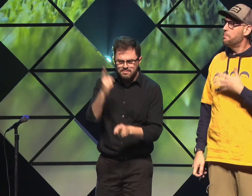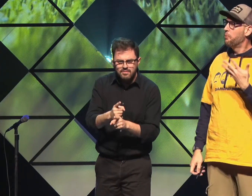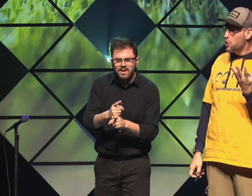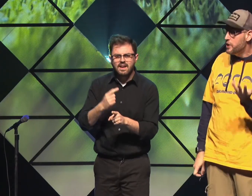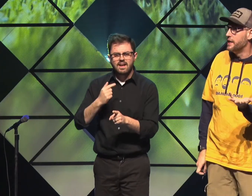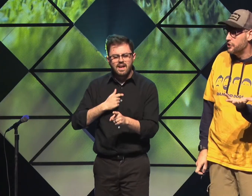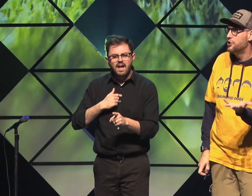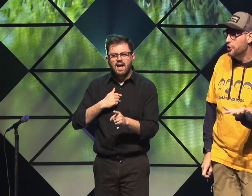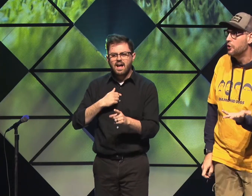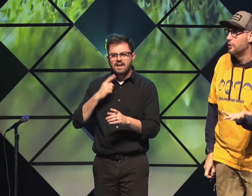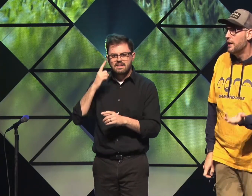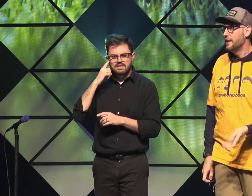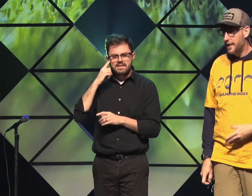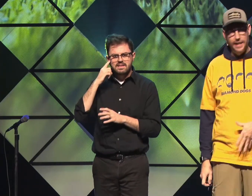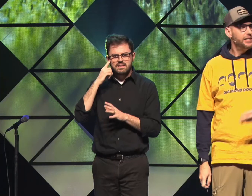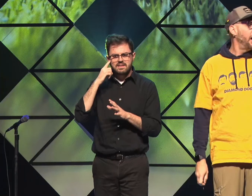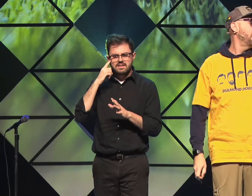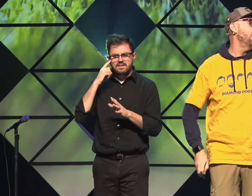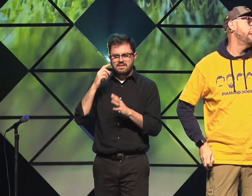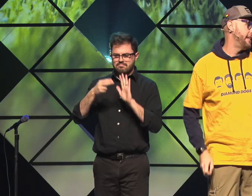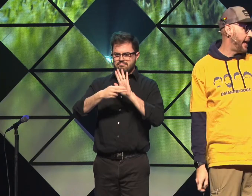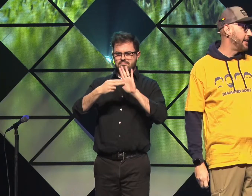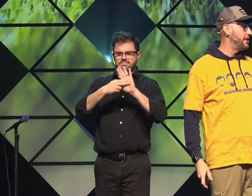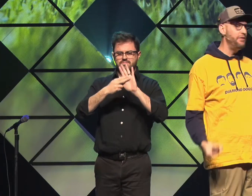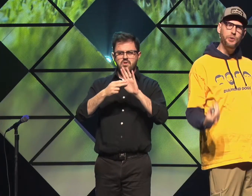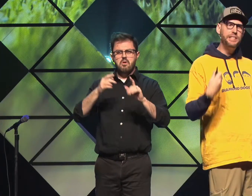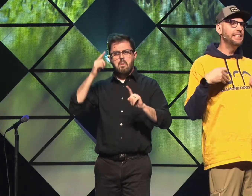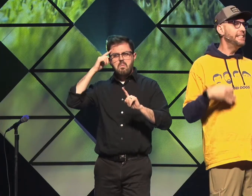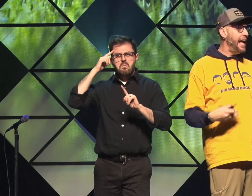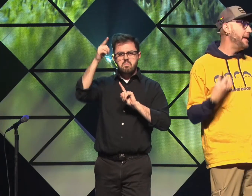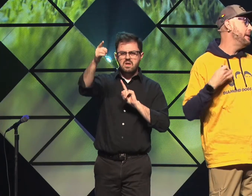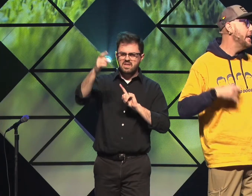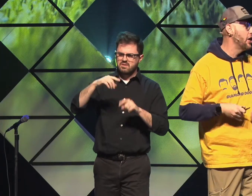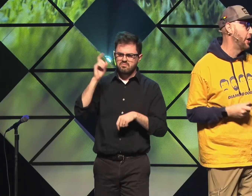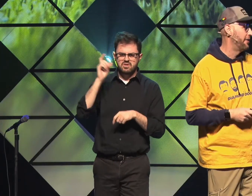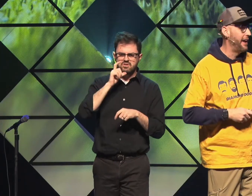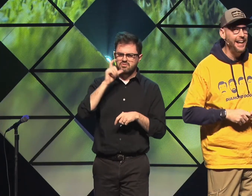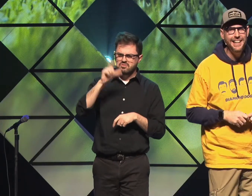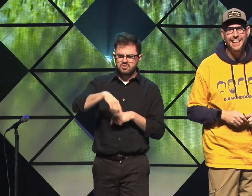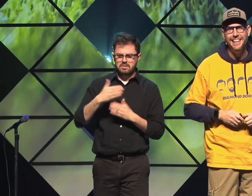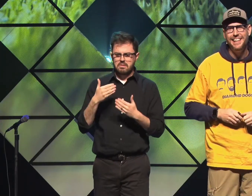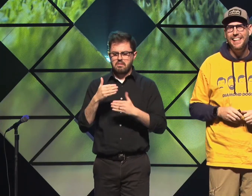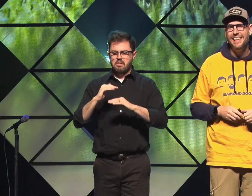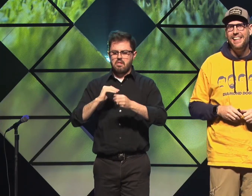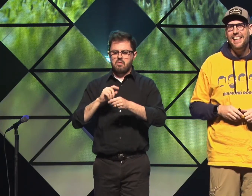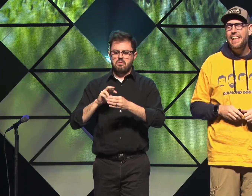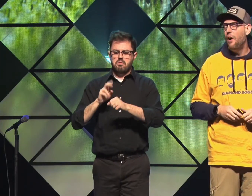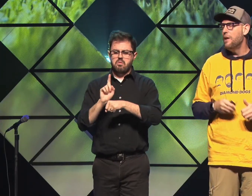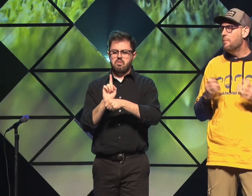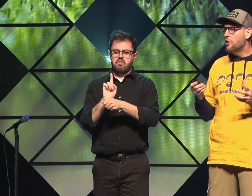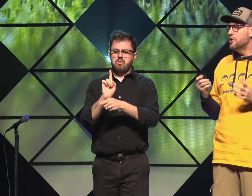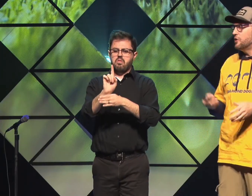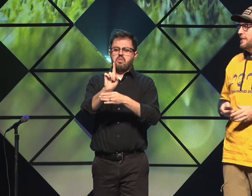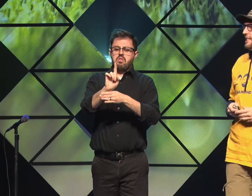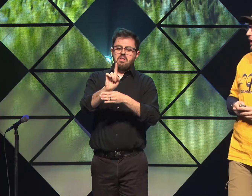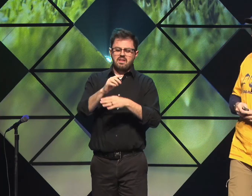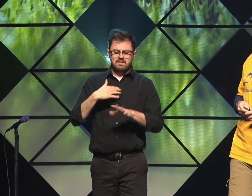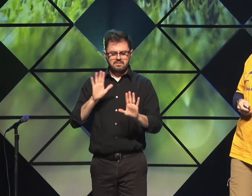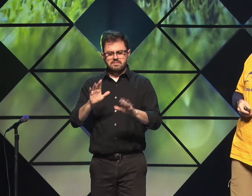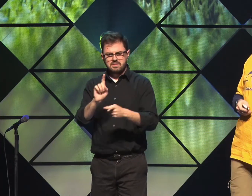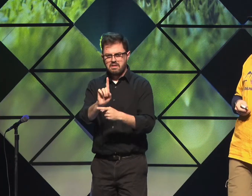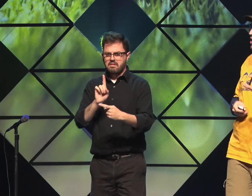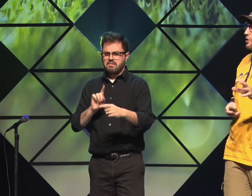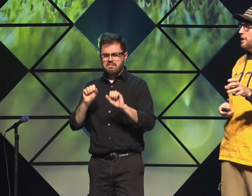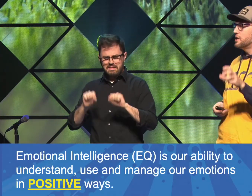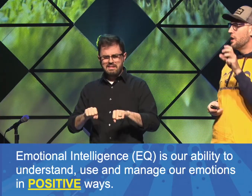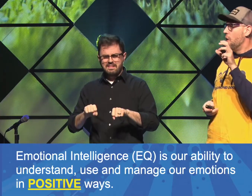of it as brilliance too. Like, let's not go to the edge. The view is the same here, right? Now, emotional intelligence,